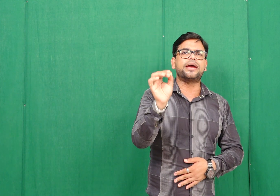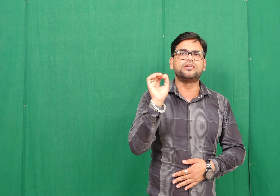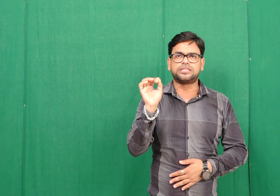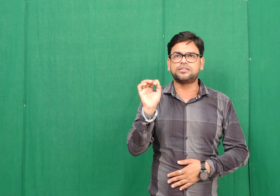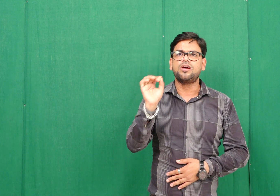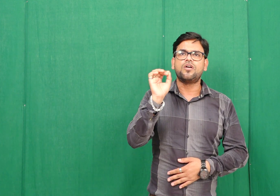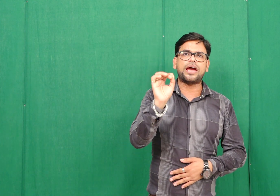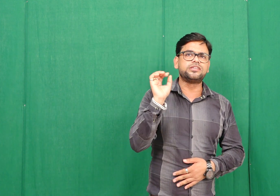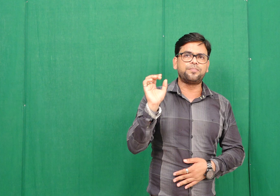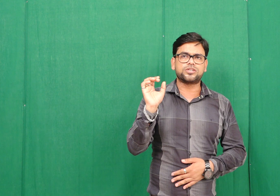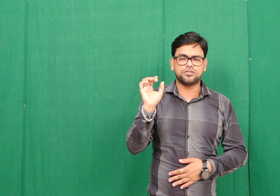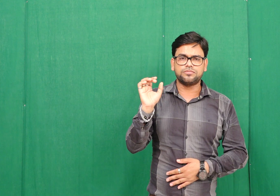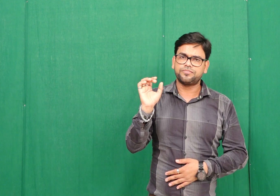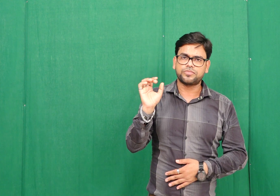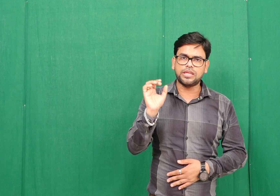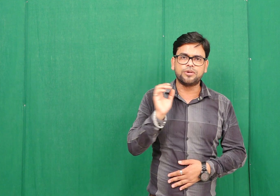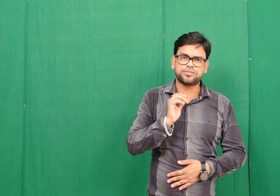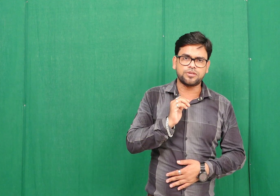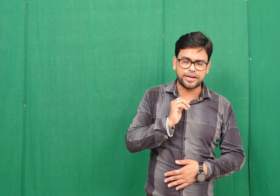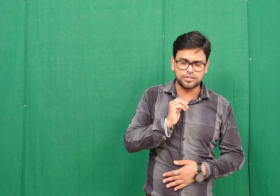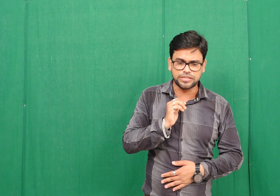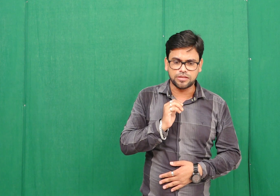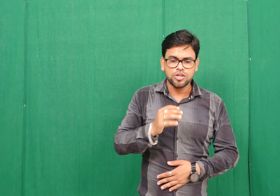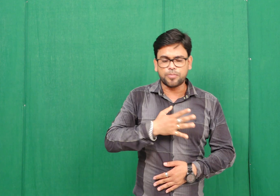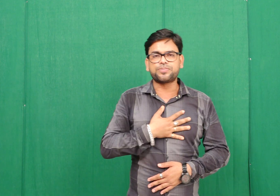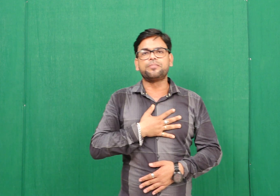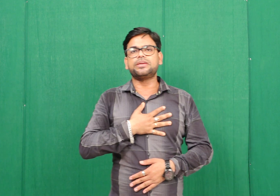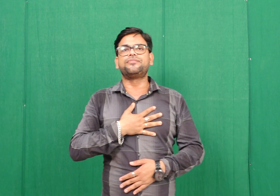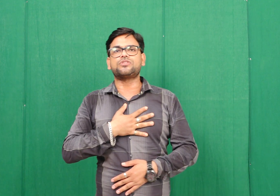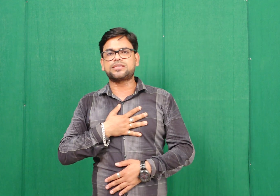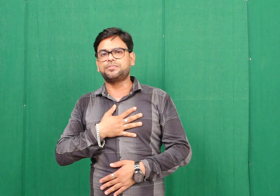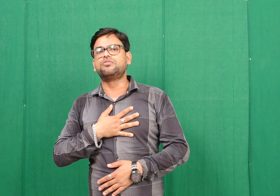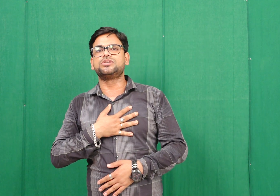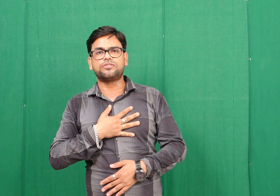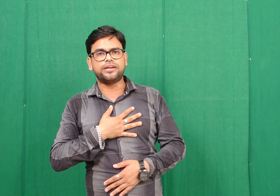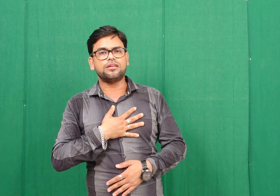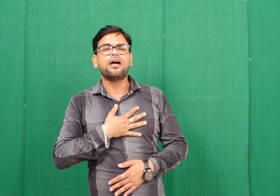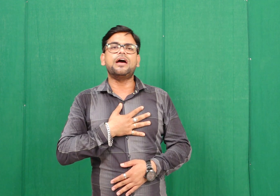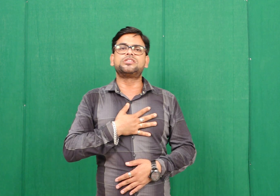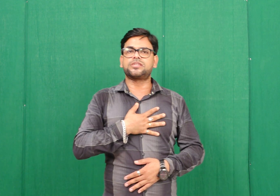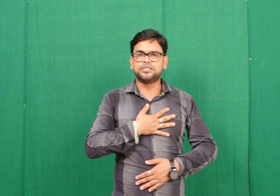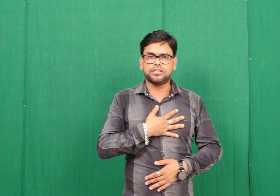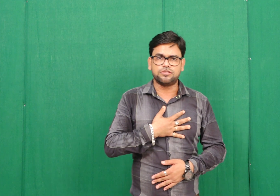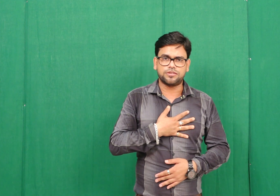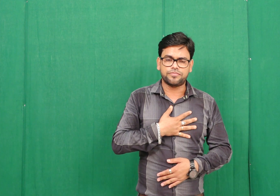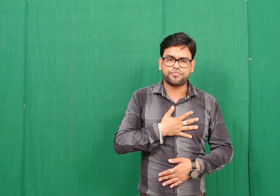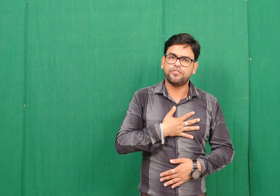ideal thing or ideal person. There must be some ideal thing. Suppose for me, if you ask me who is your idol, I will say Sachin Tendulkar.